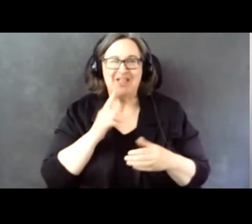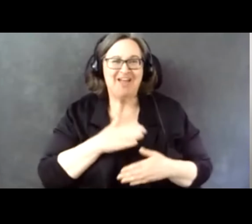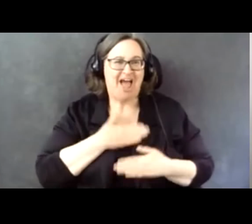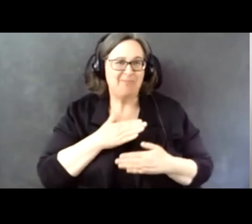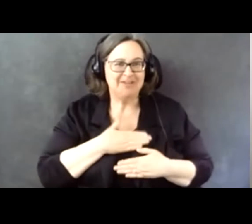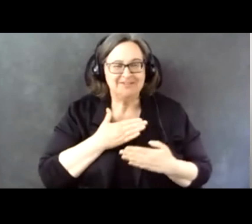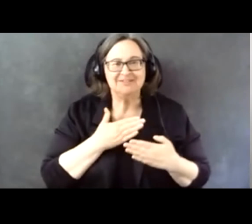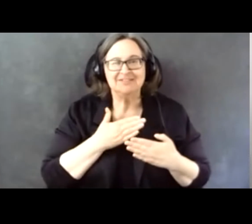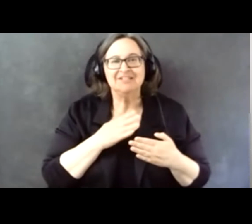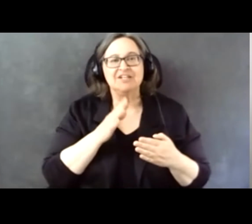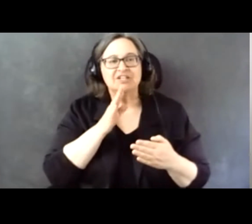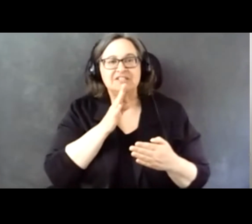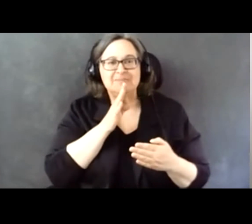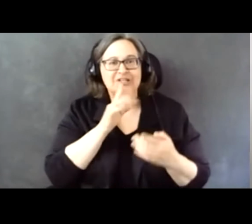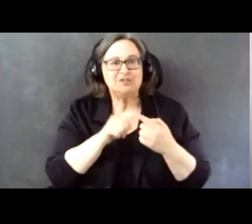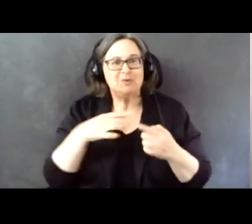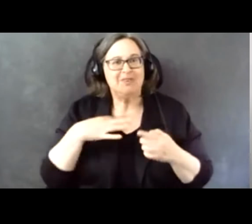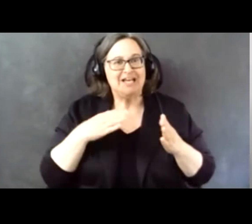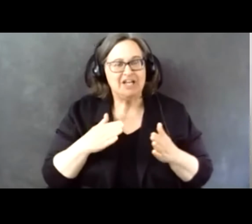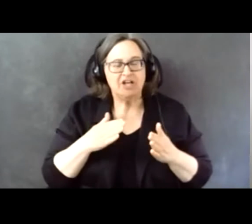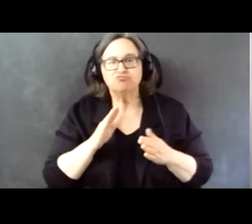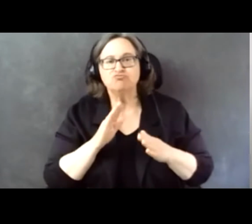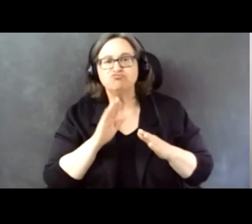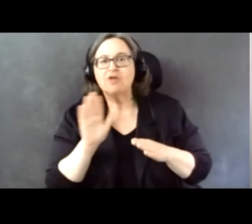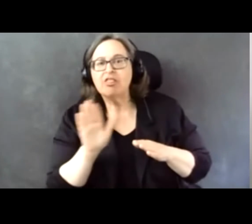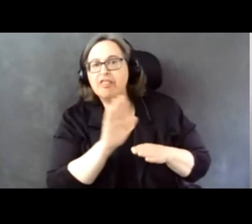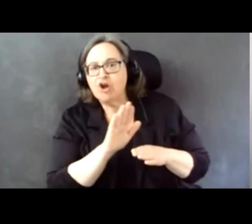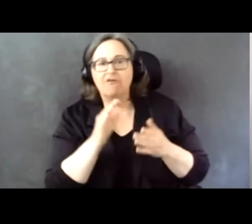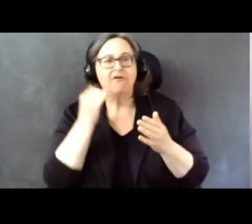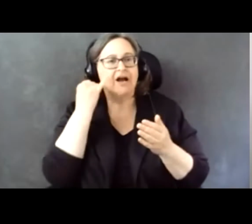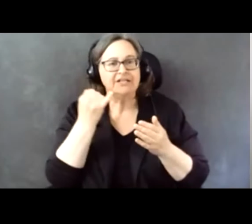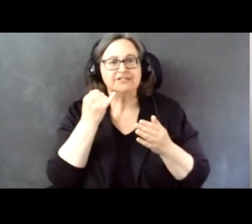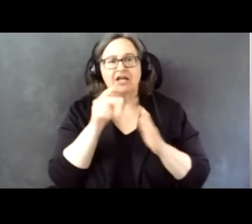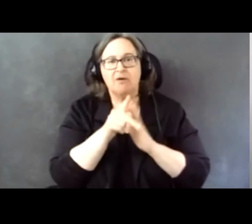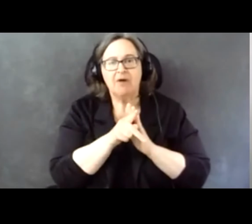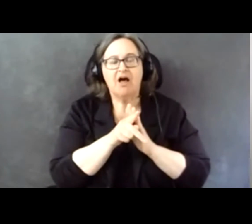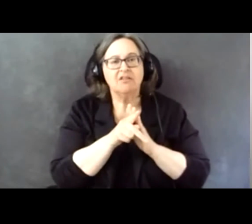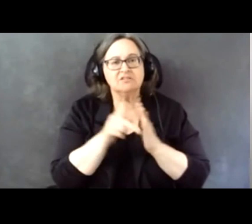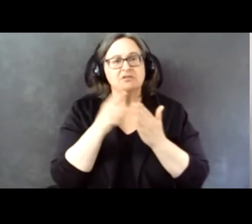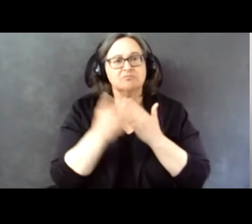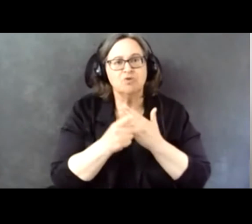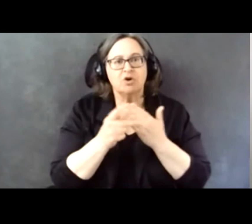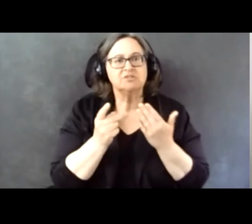to speak to the candidates about how their ideas and policy platforms engage with community nonprofits